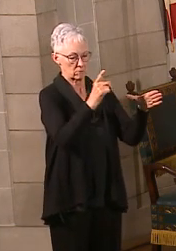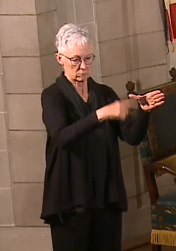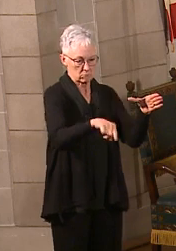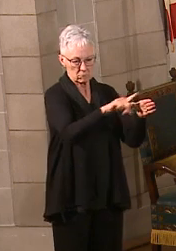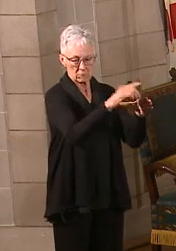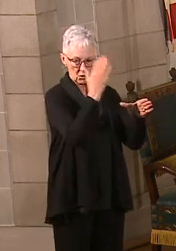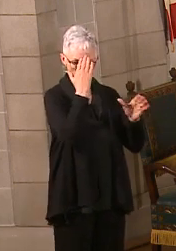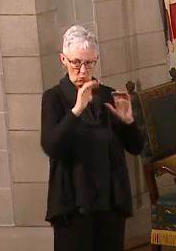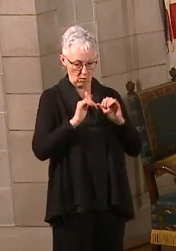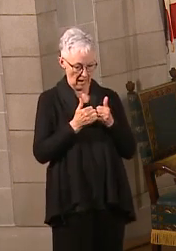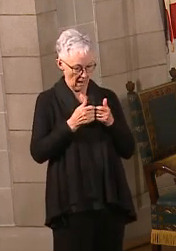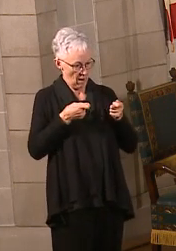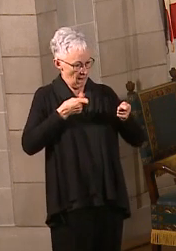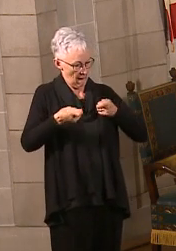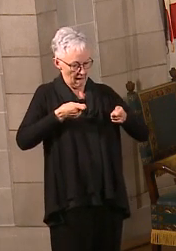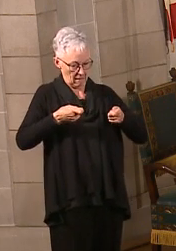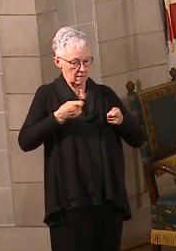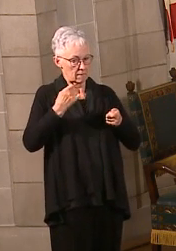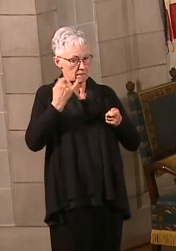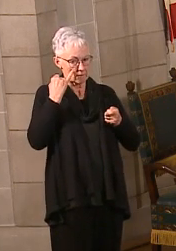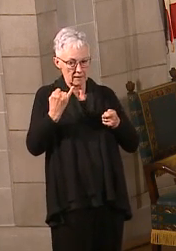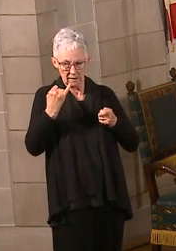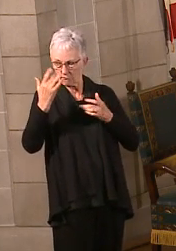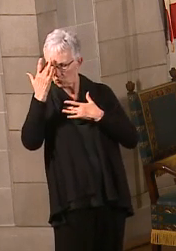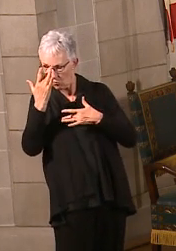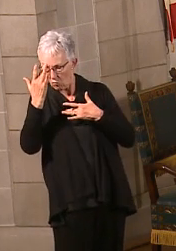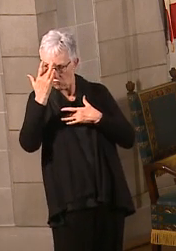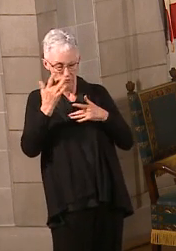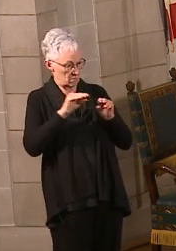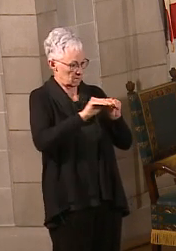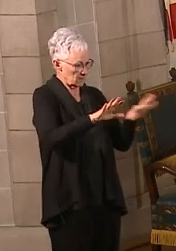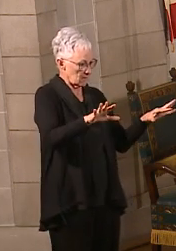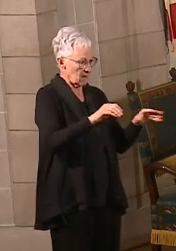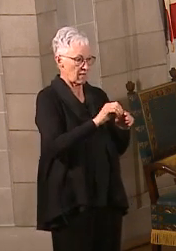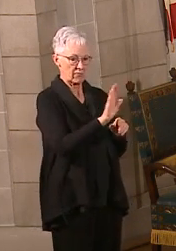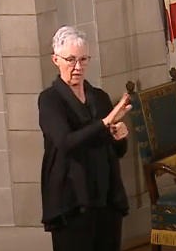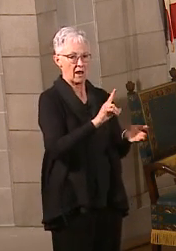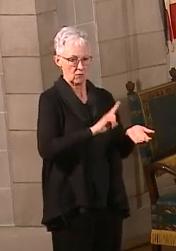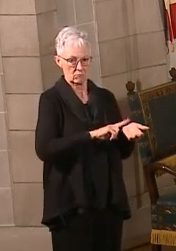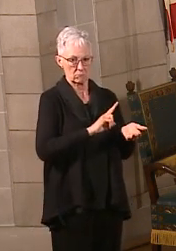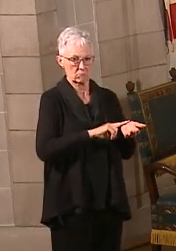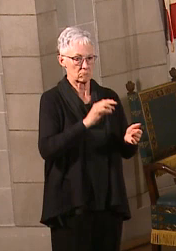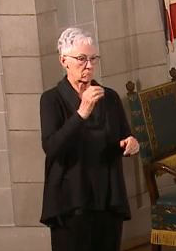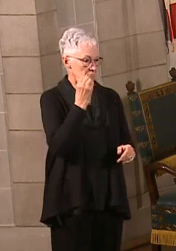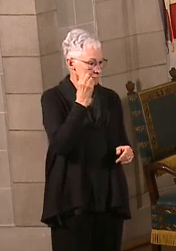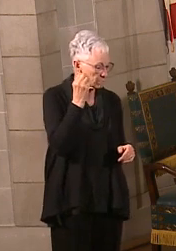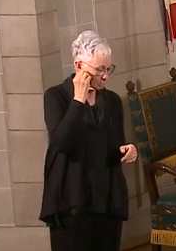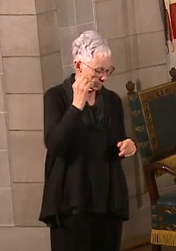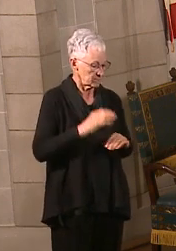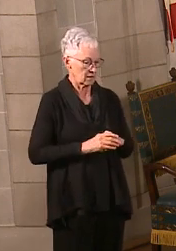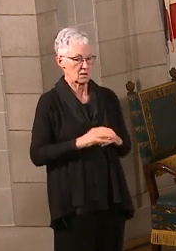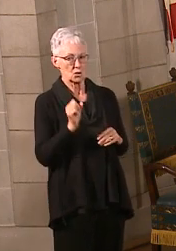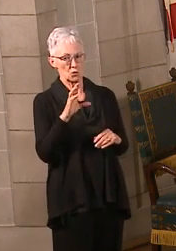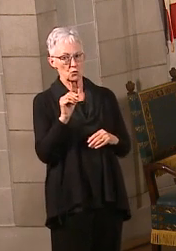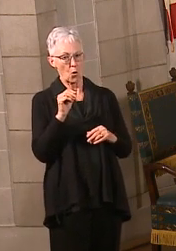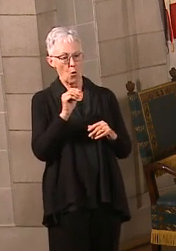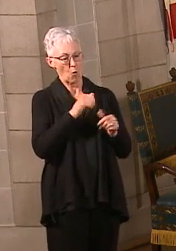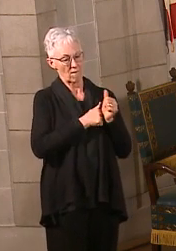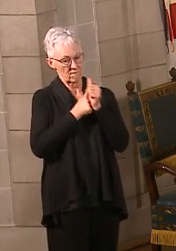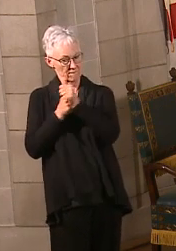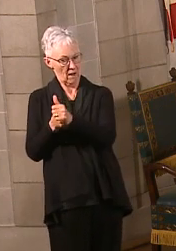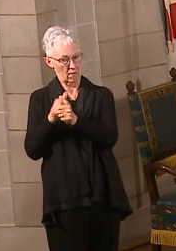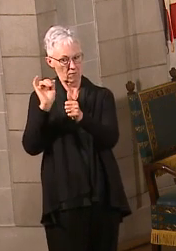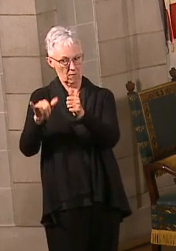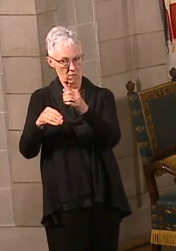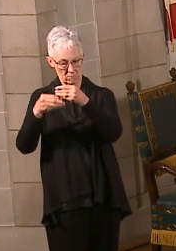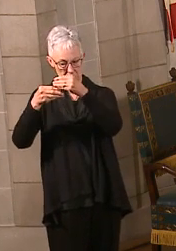the guidance document that we have up on the DHH website, again, using the ICAP protocols with regard to what do long-term